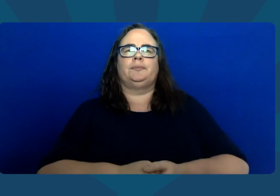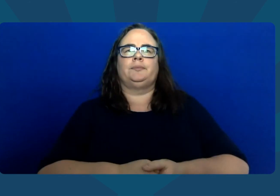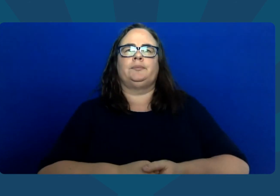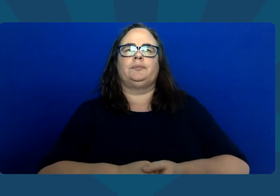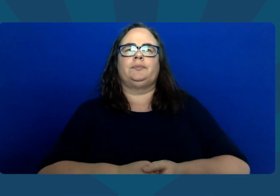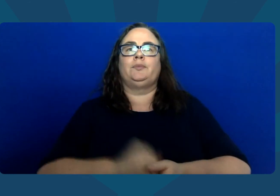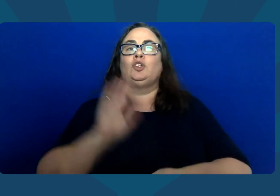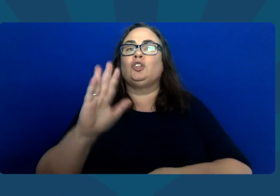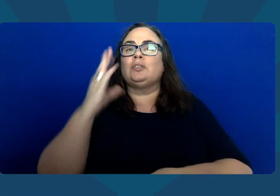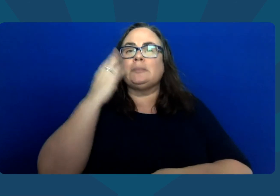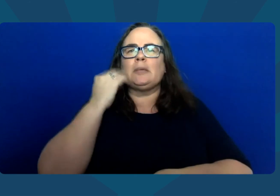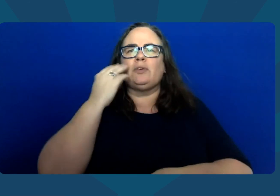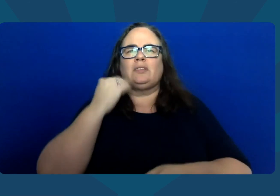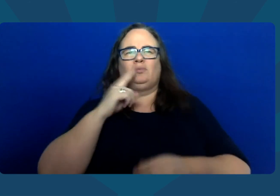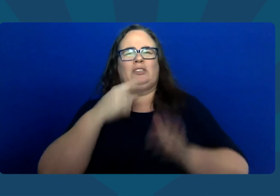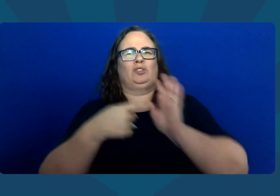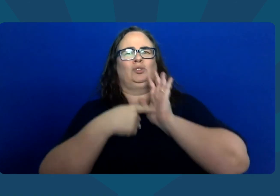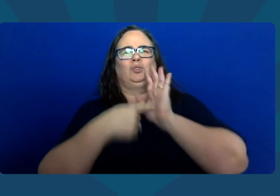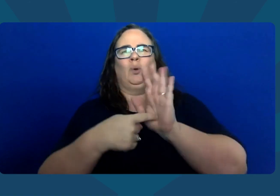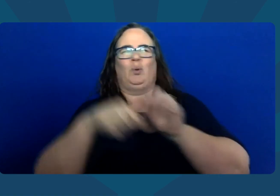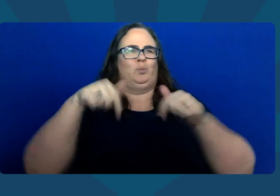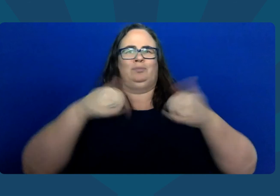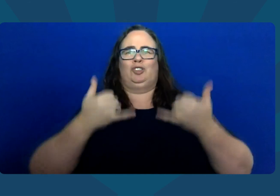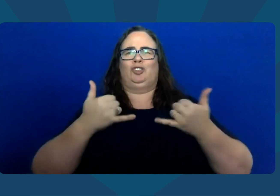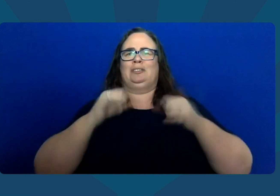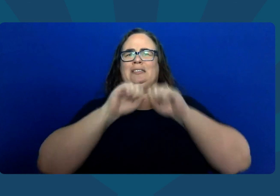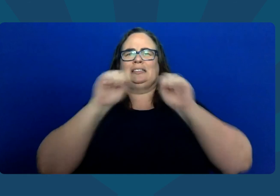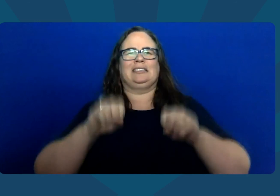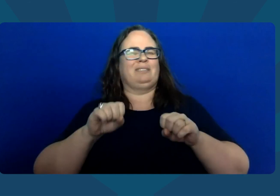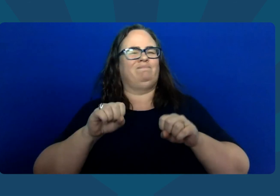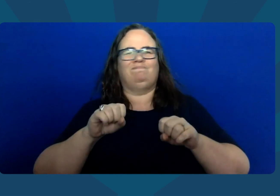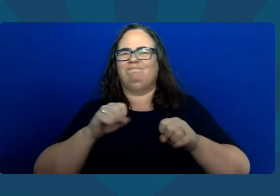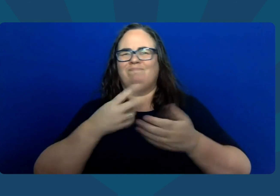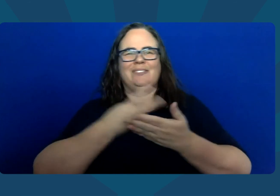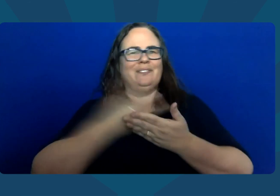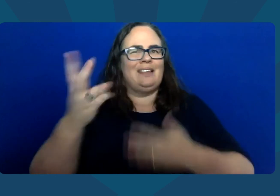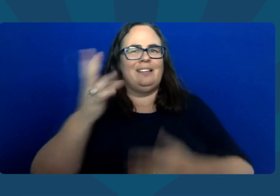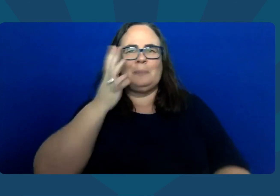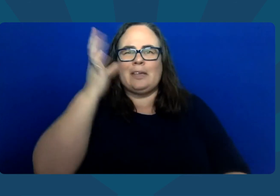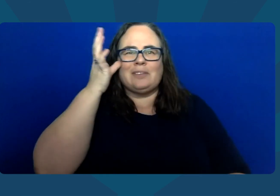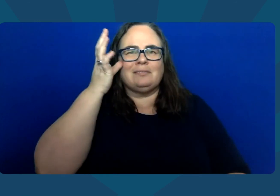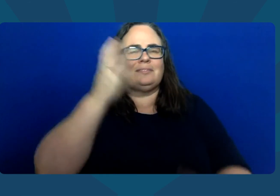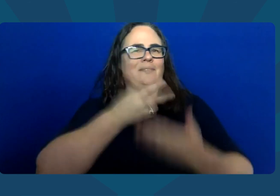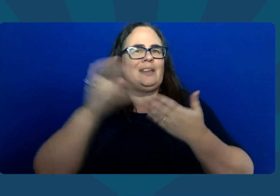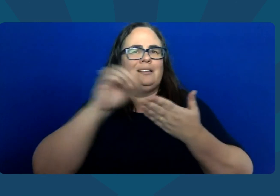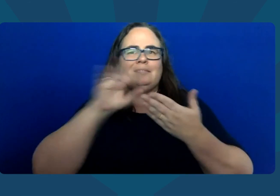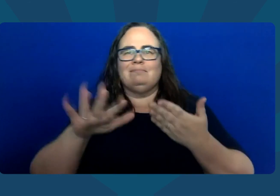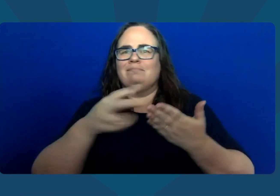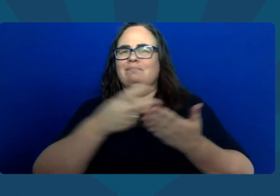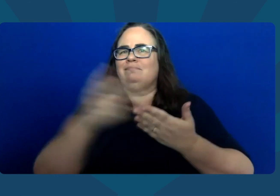education. Her experiences demonstrated the current system is failing